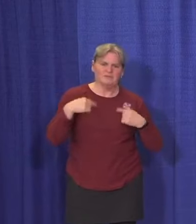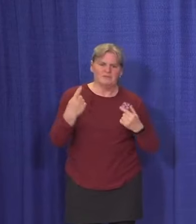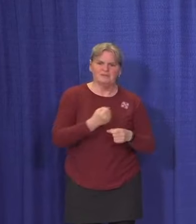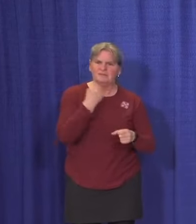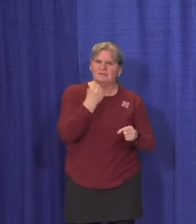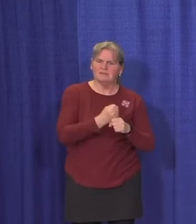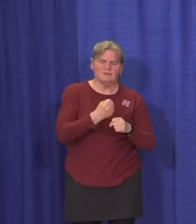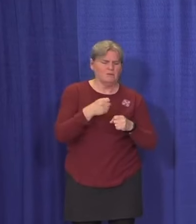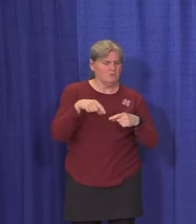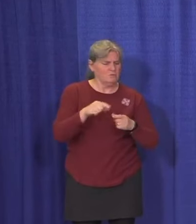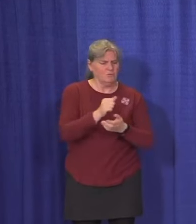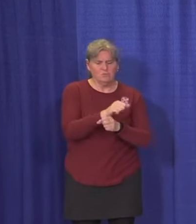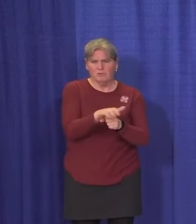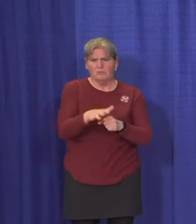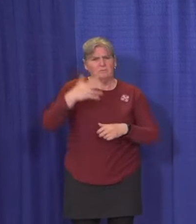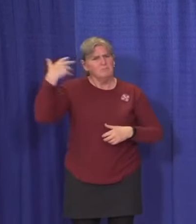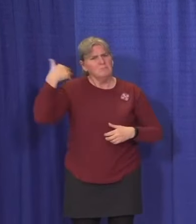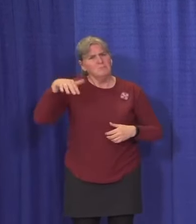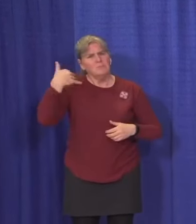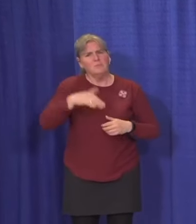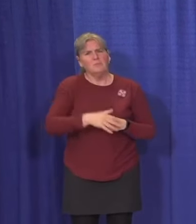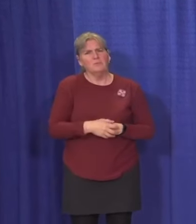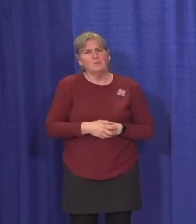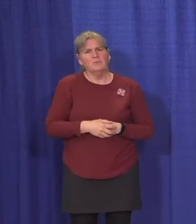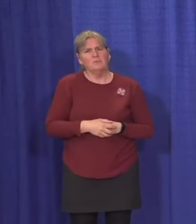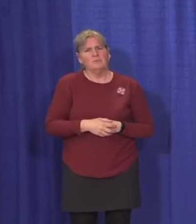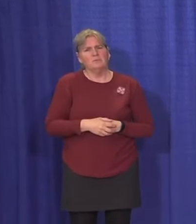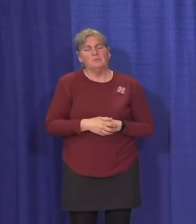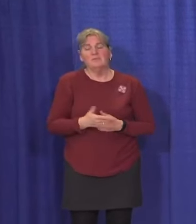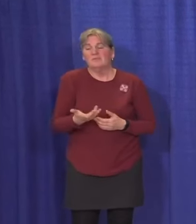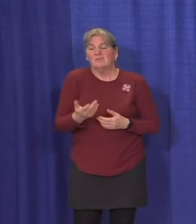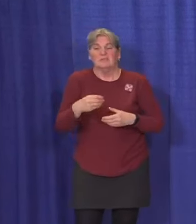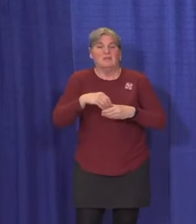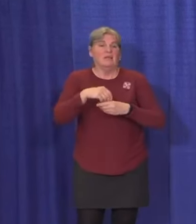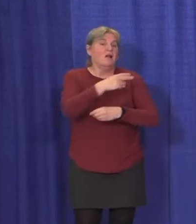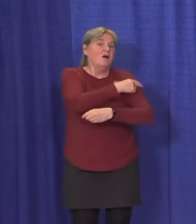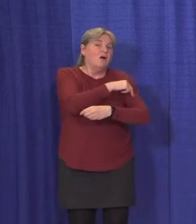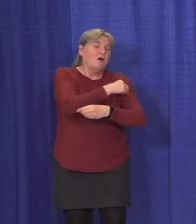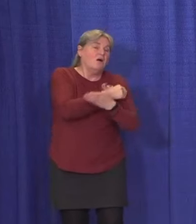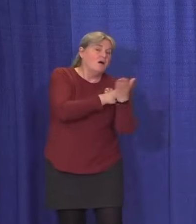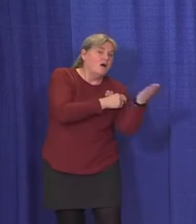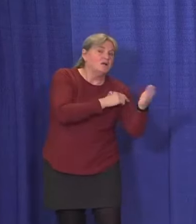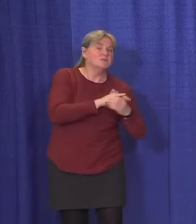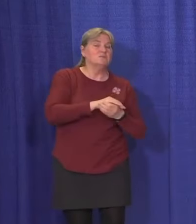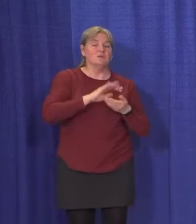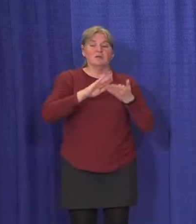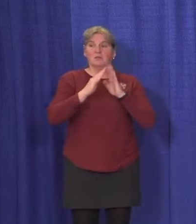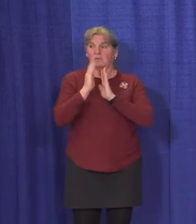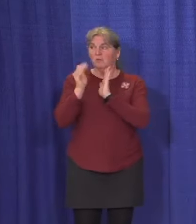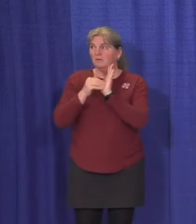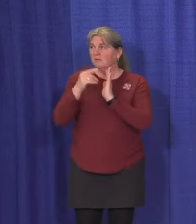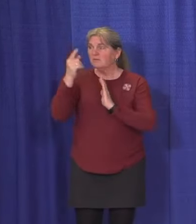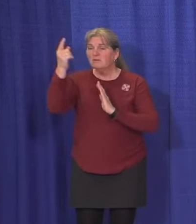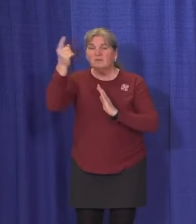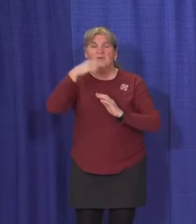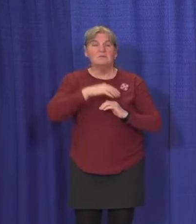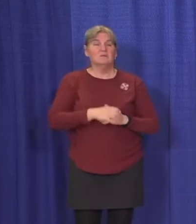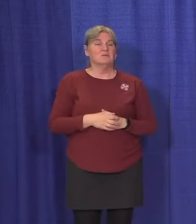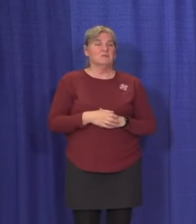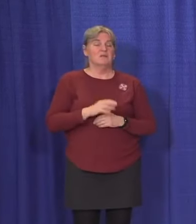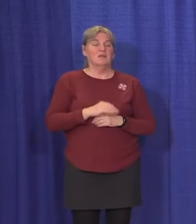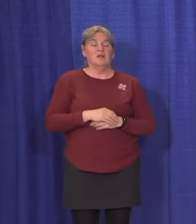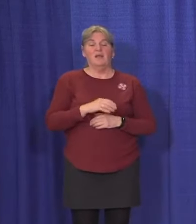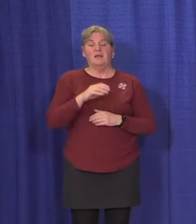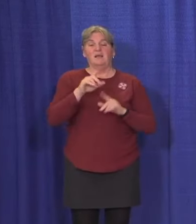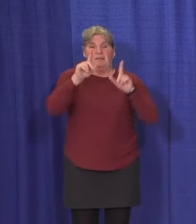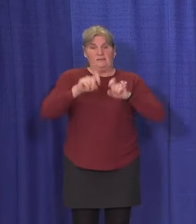this pandemic. Whether in frontline hospital care, in community clinics, in our CTAC